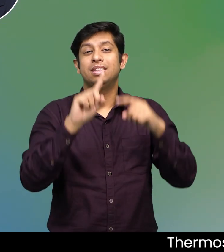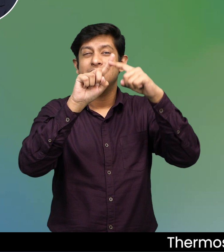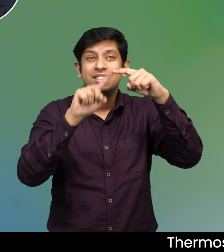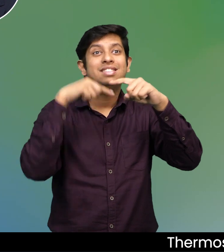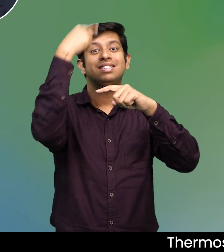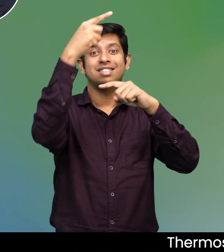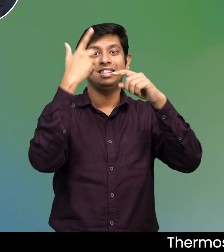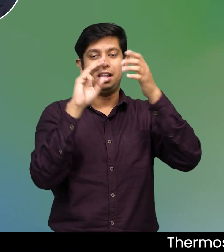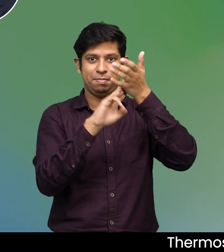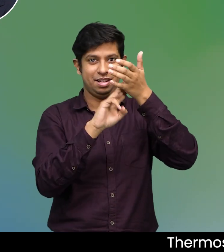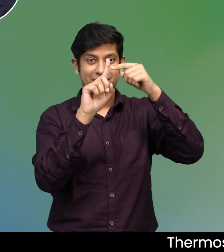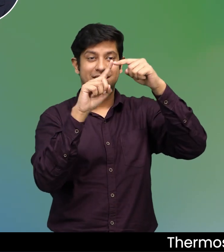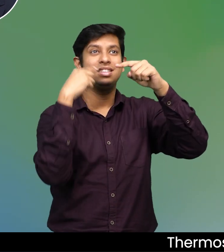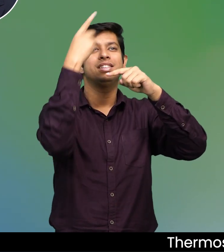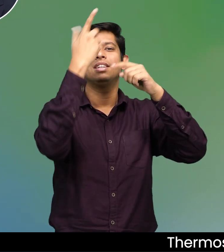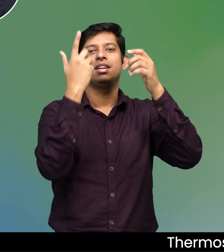thermosphere,